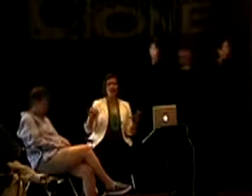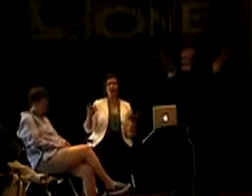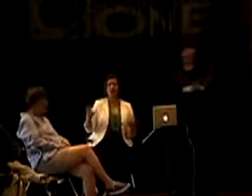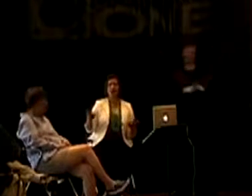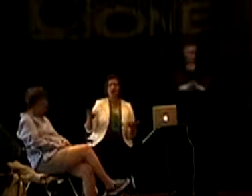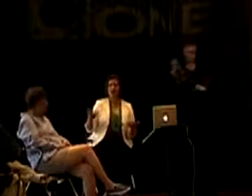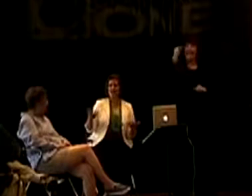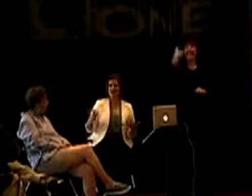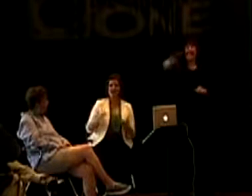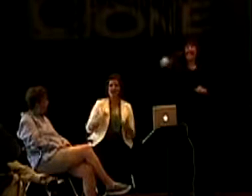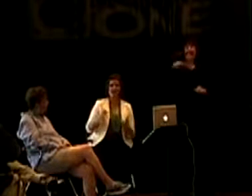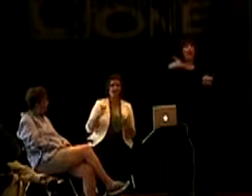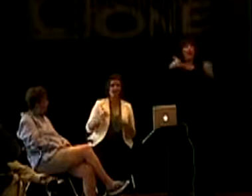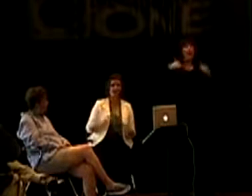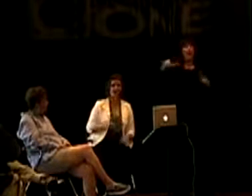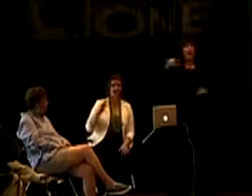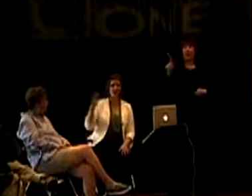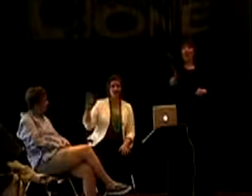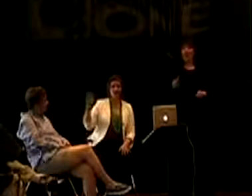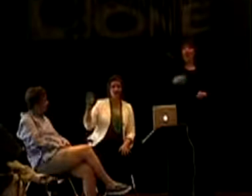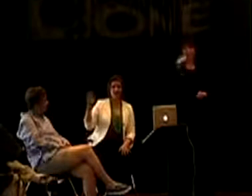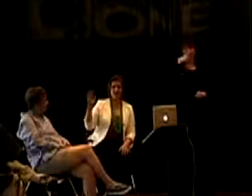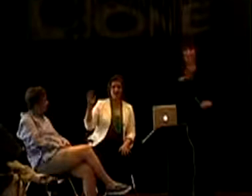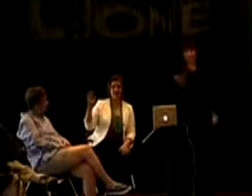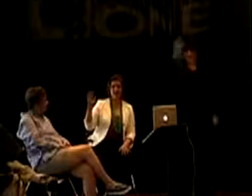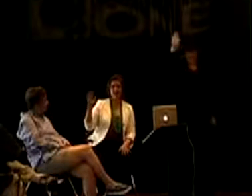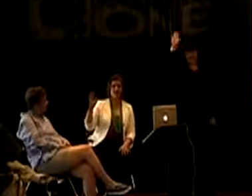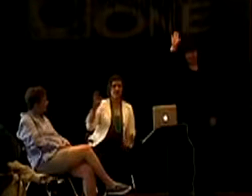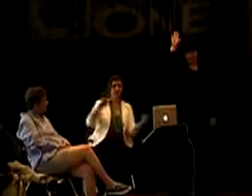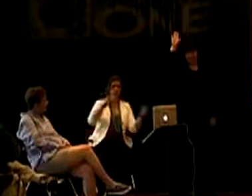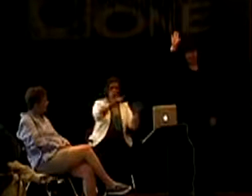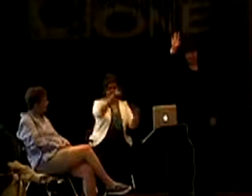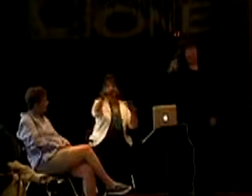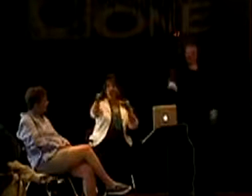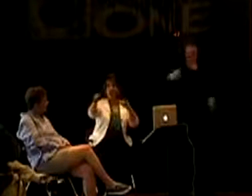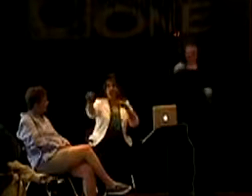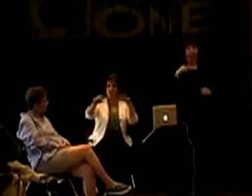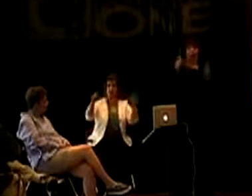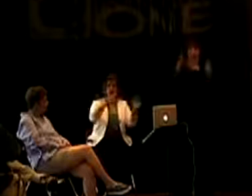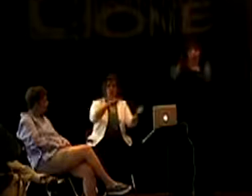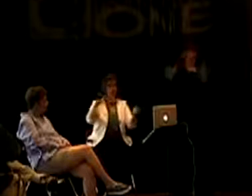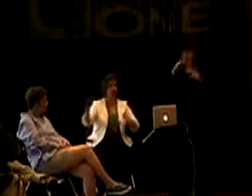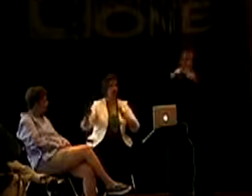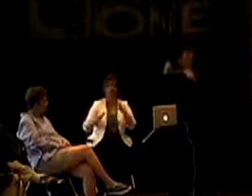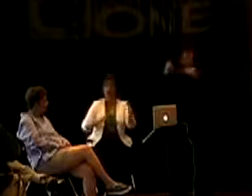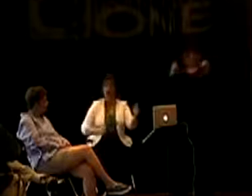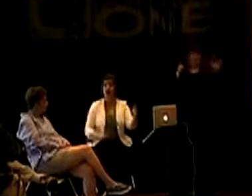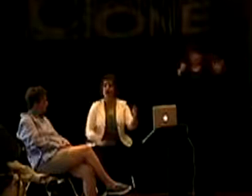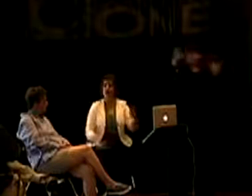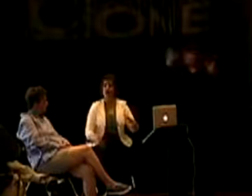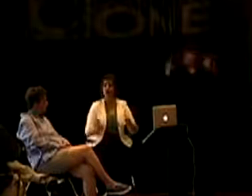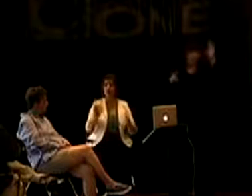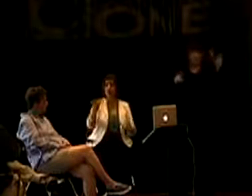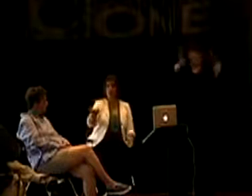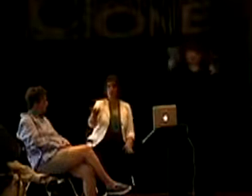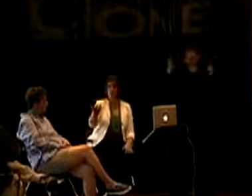If you have a question, if you could be so kind as to raise your hand, and I'll figure out what order we'll call on